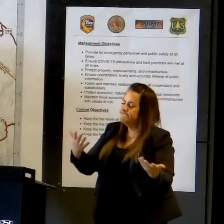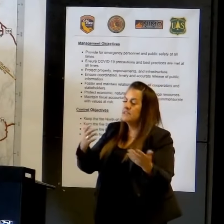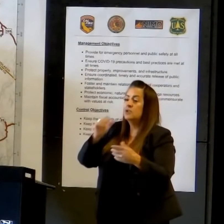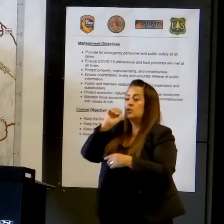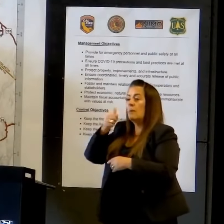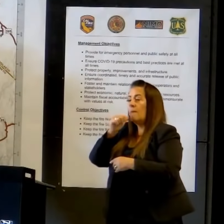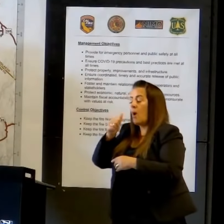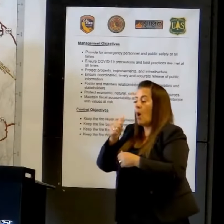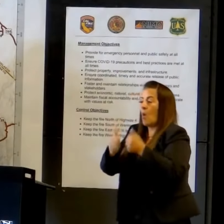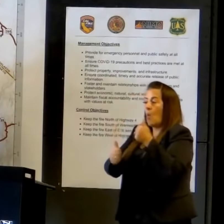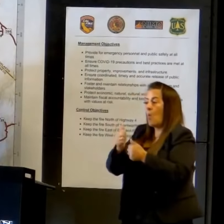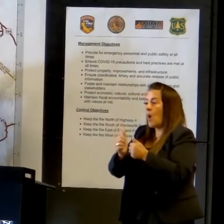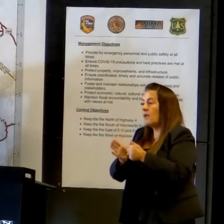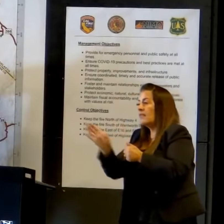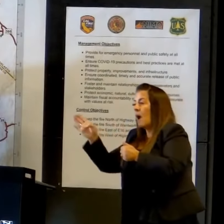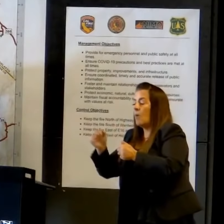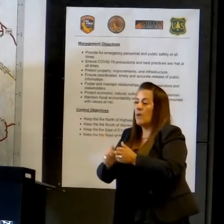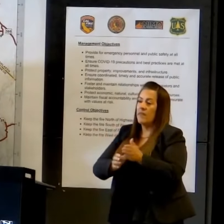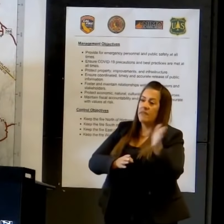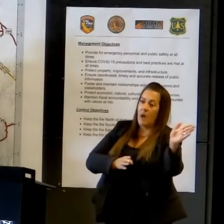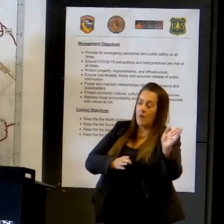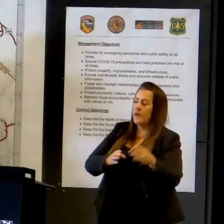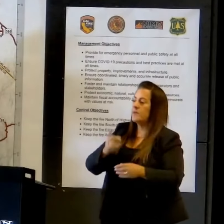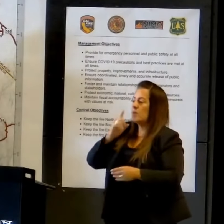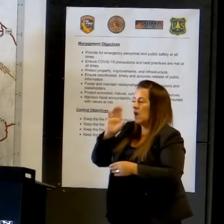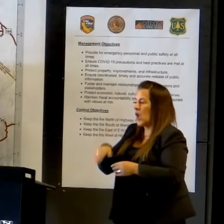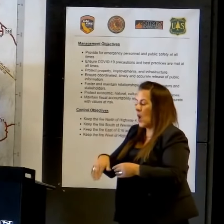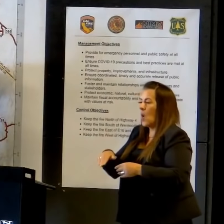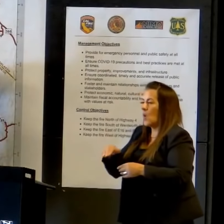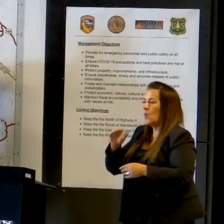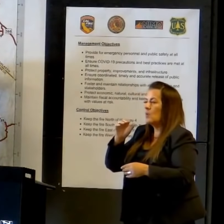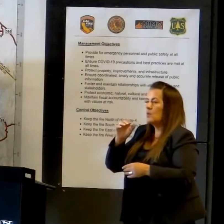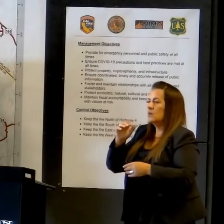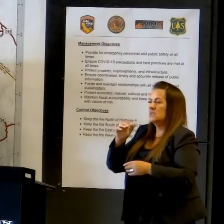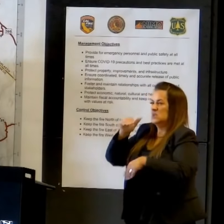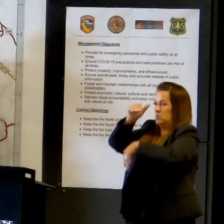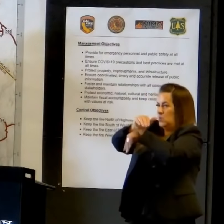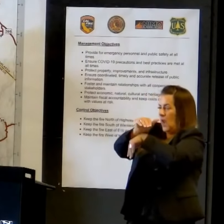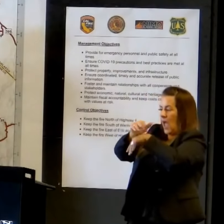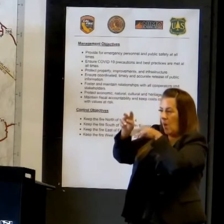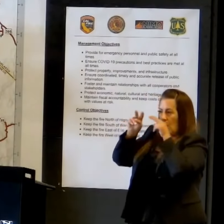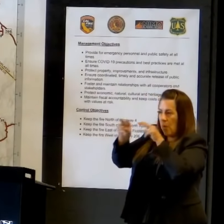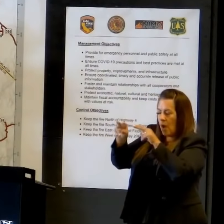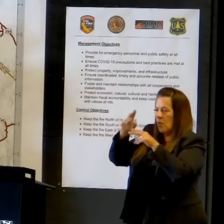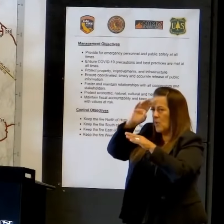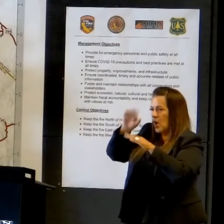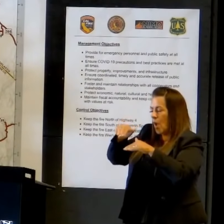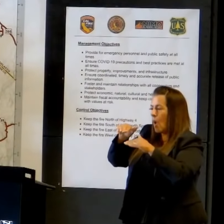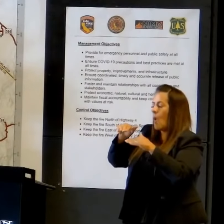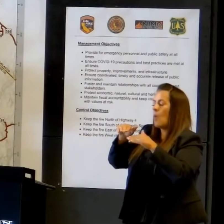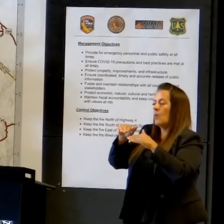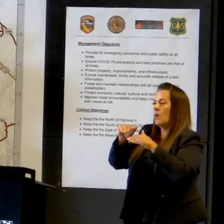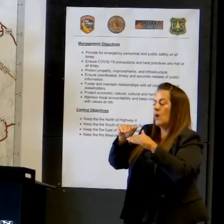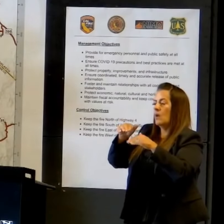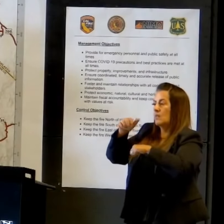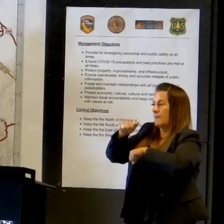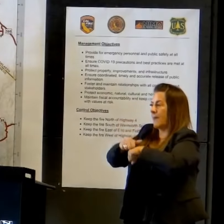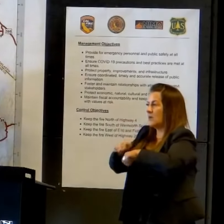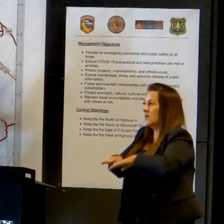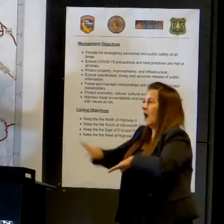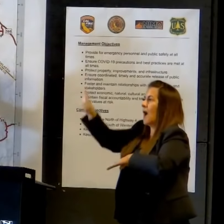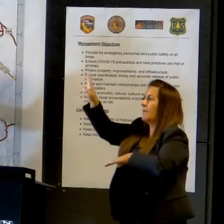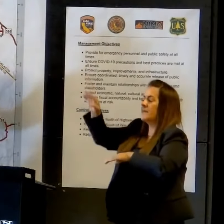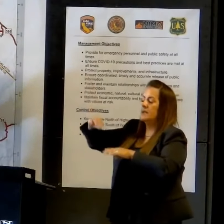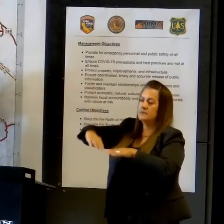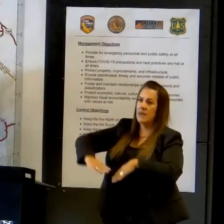for tomorrow, we start out the day, overnight tonight, the winds want to flow down canyon, and we